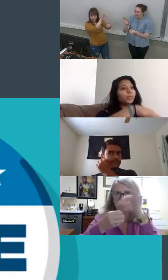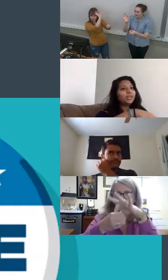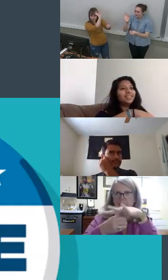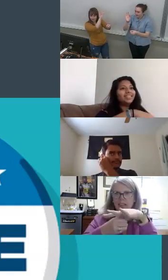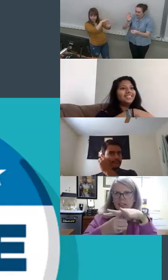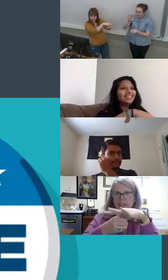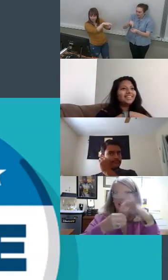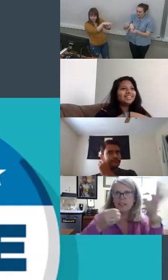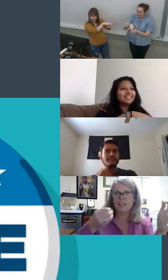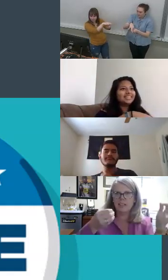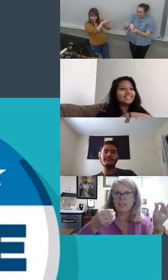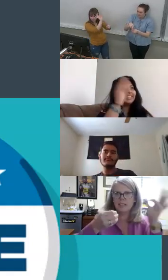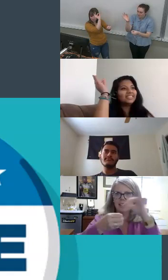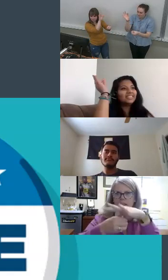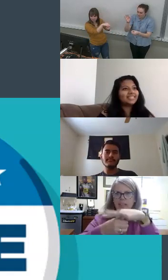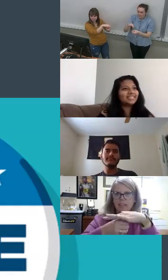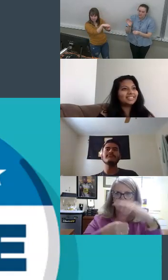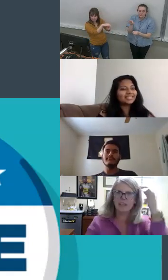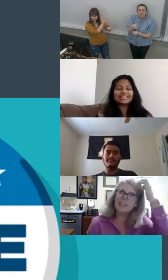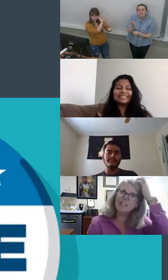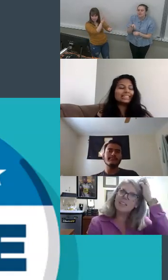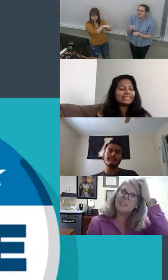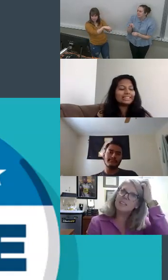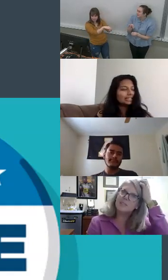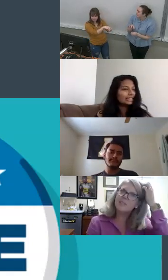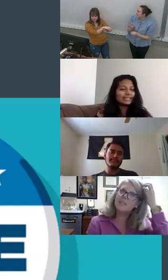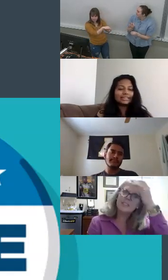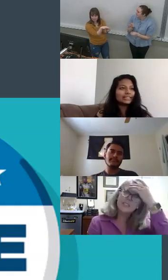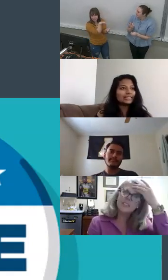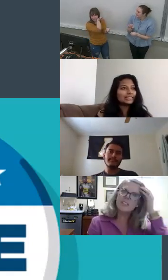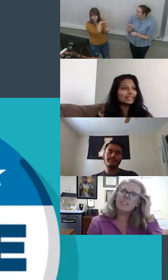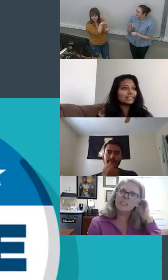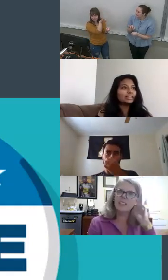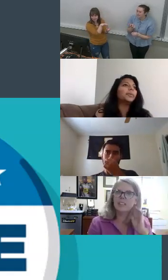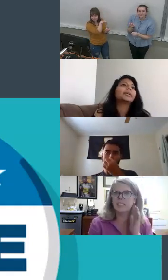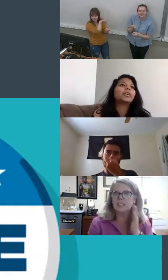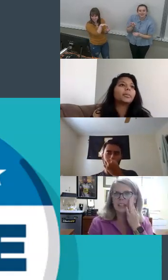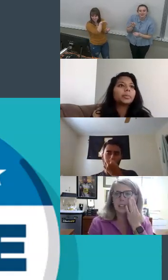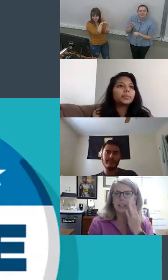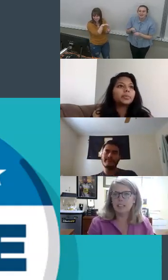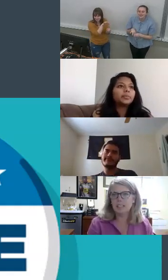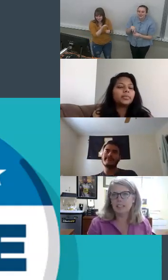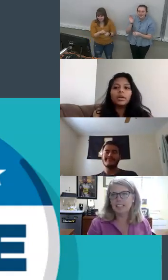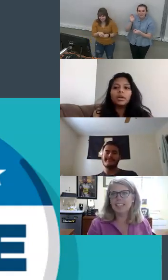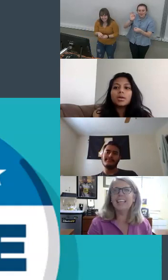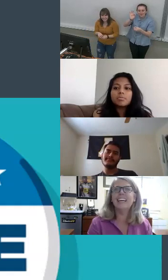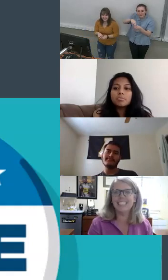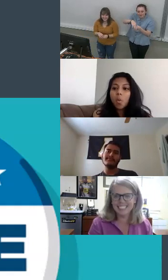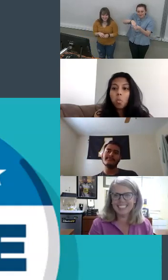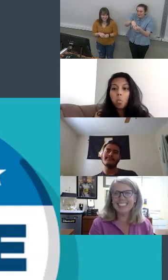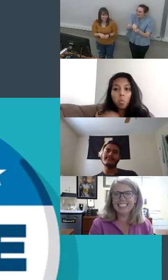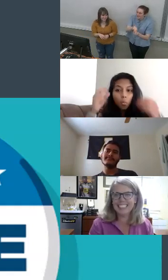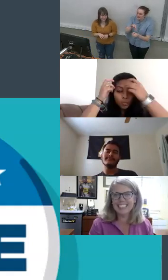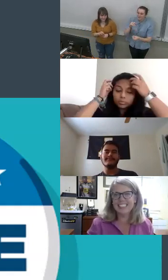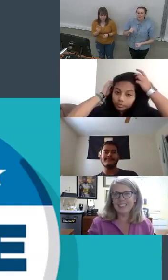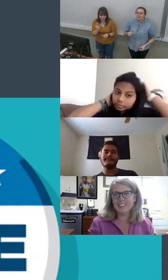your ticket in the little slot. Yep. It's also the sign for T. Yeah, T is very similar to vote. But